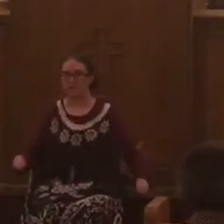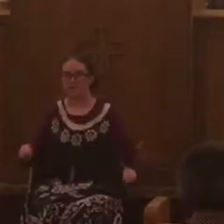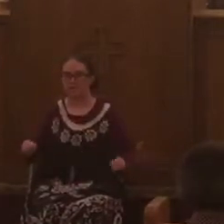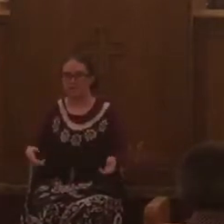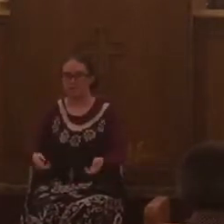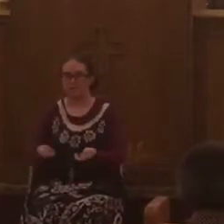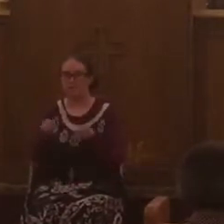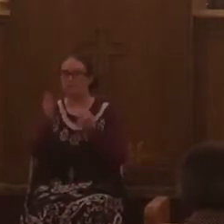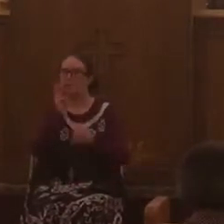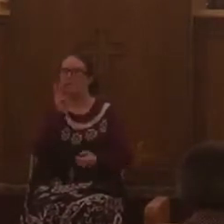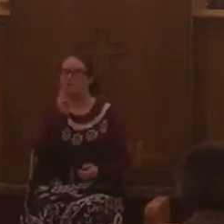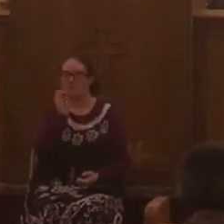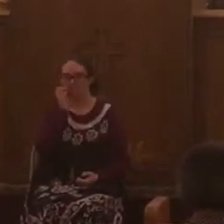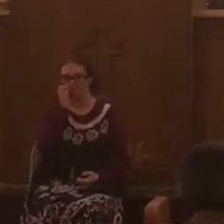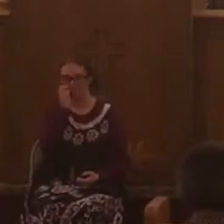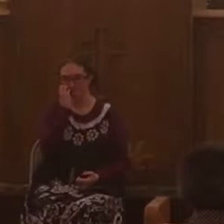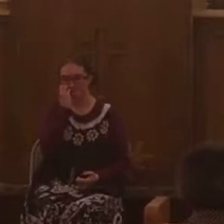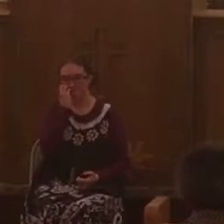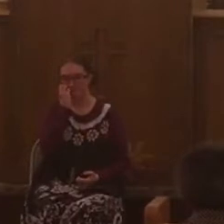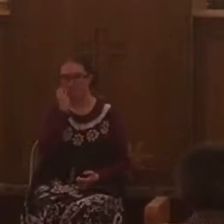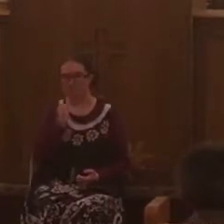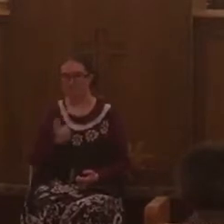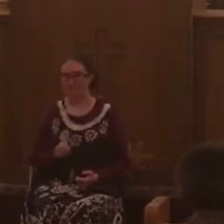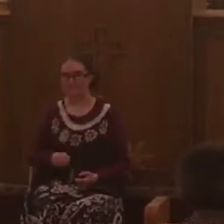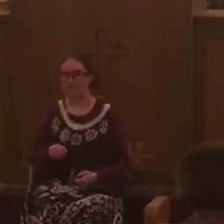And he asked for water.